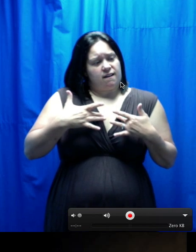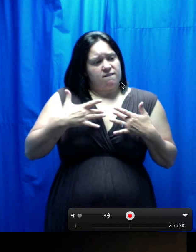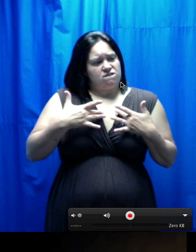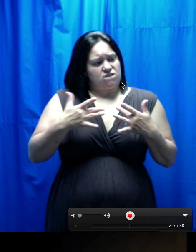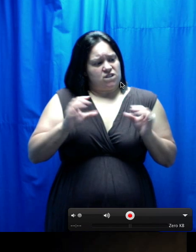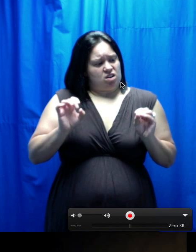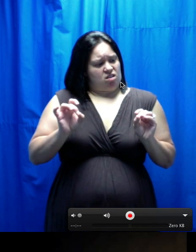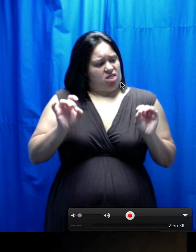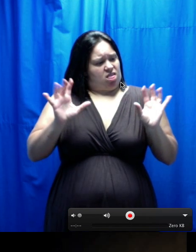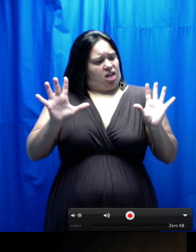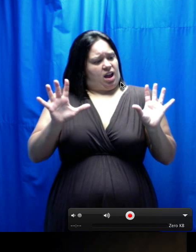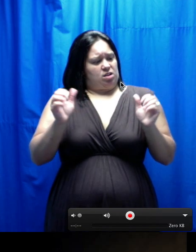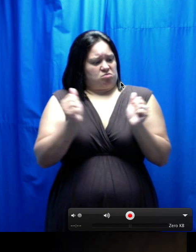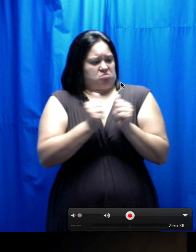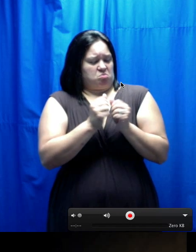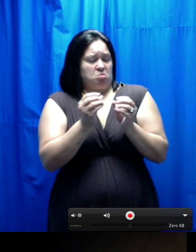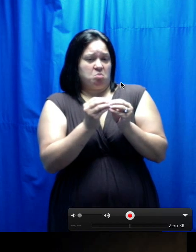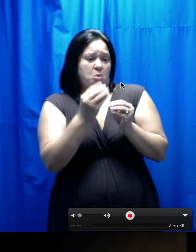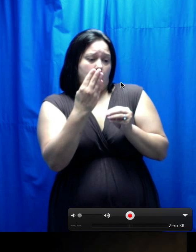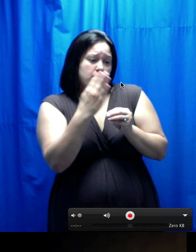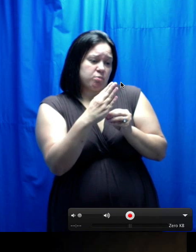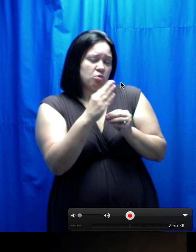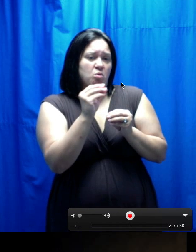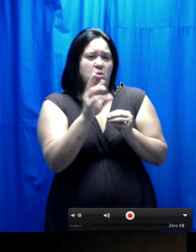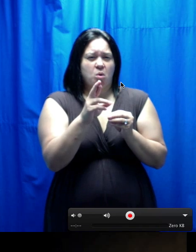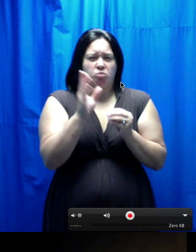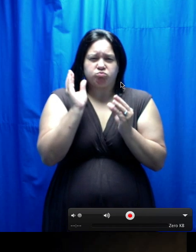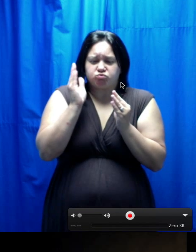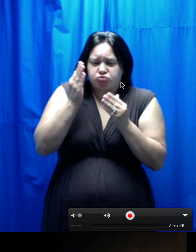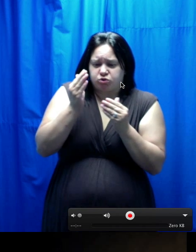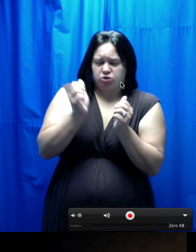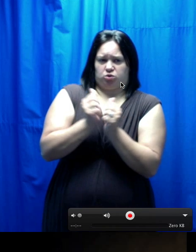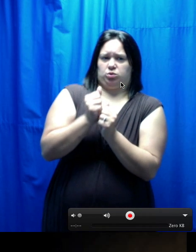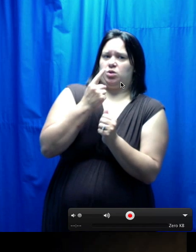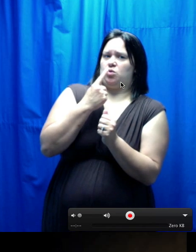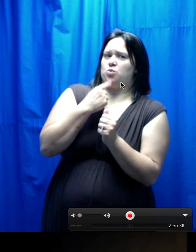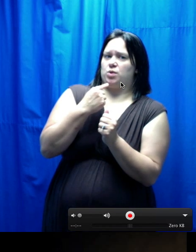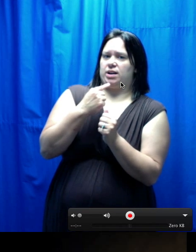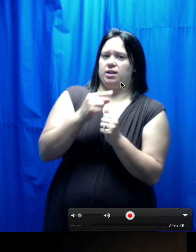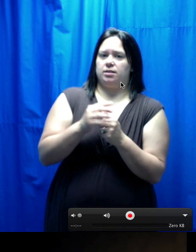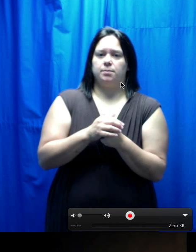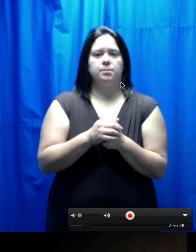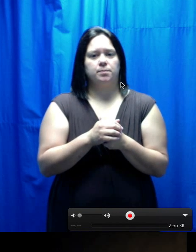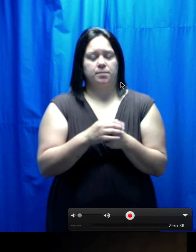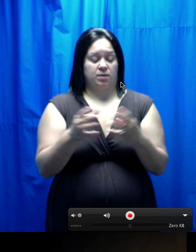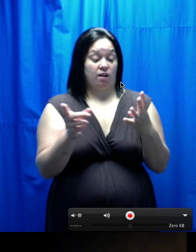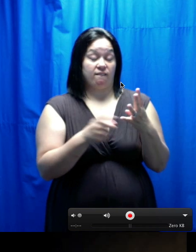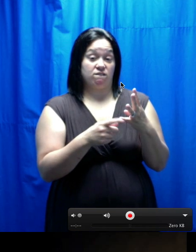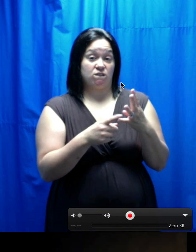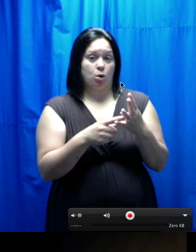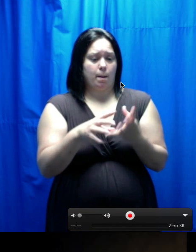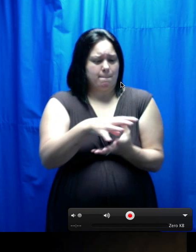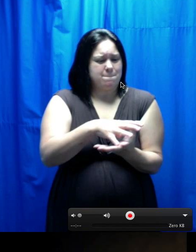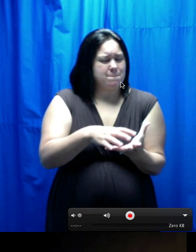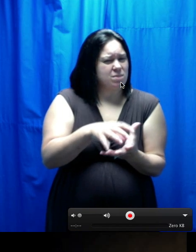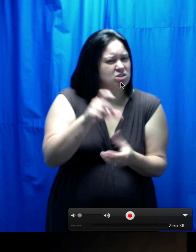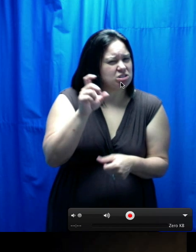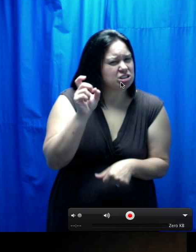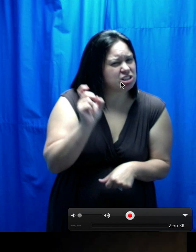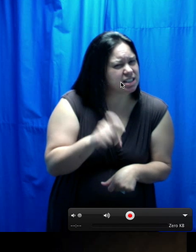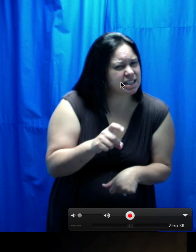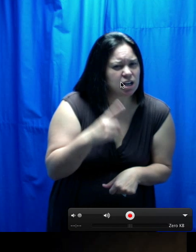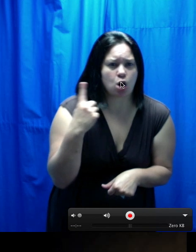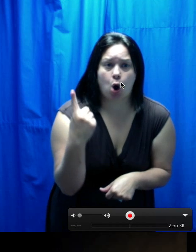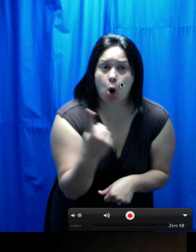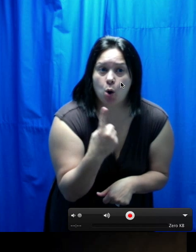are those that have more blue in them, while the warm ones have more red. 4. Mix what you need.